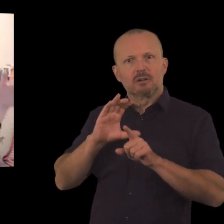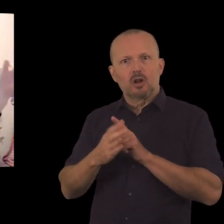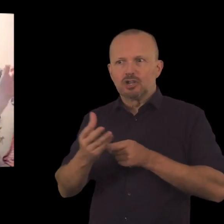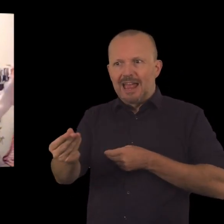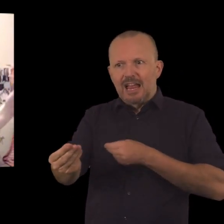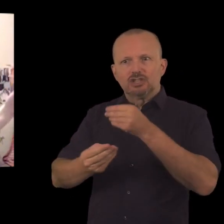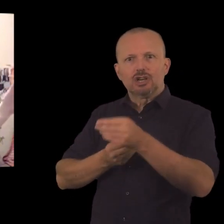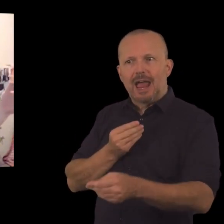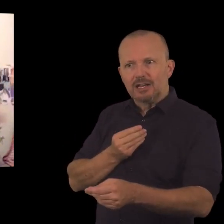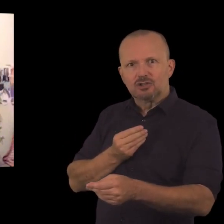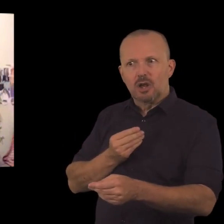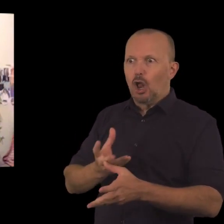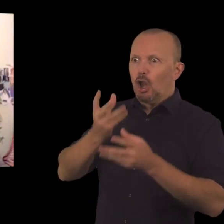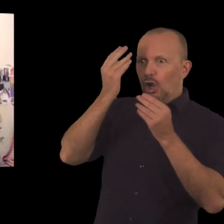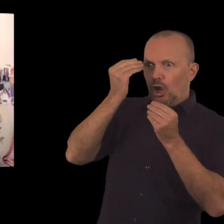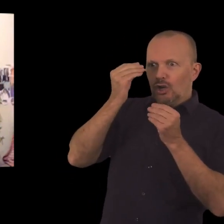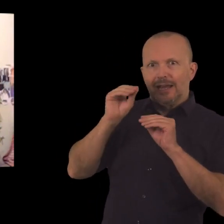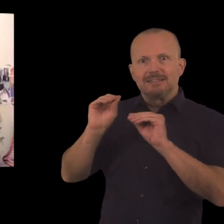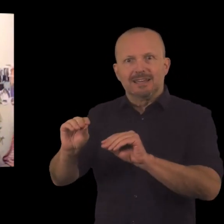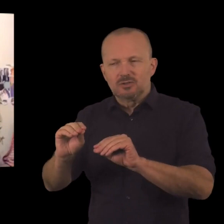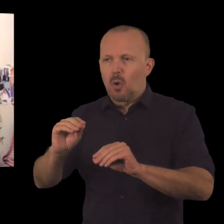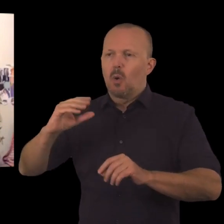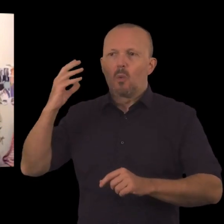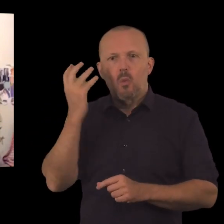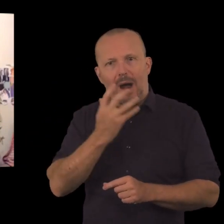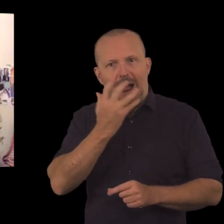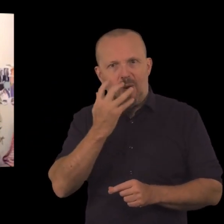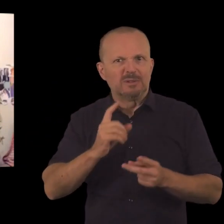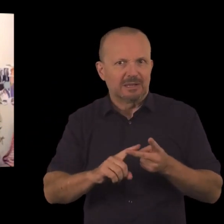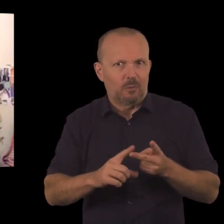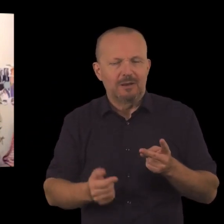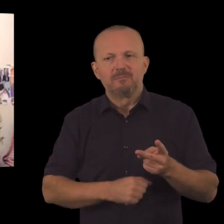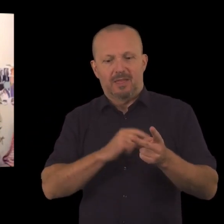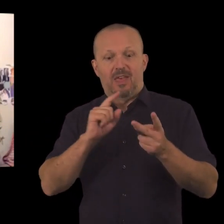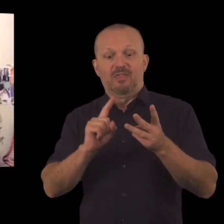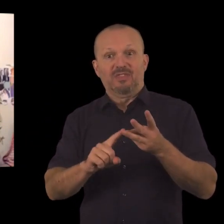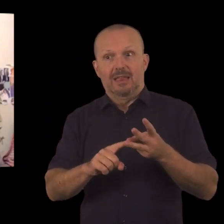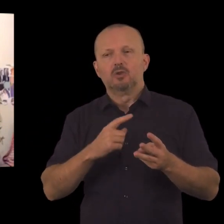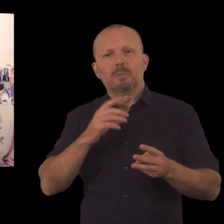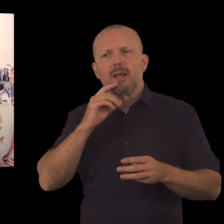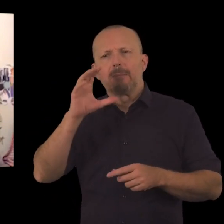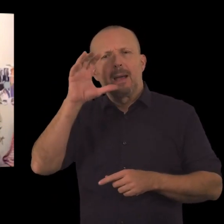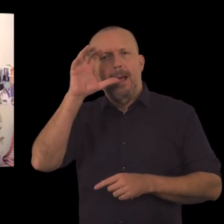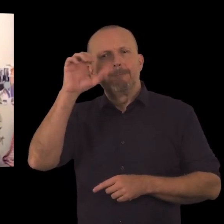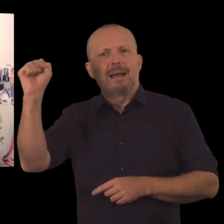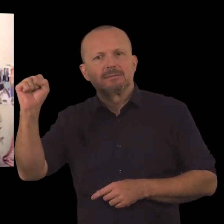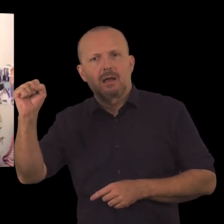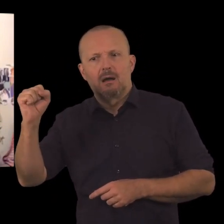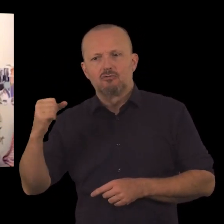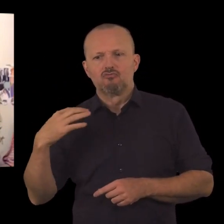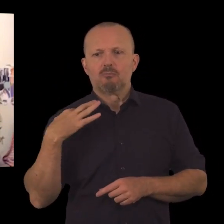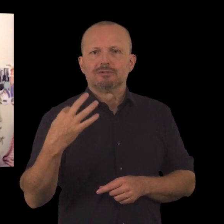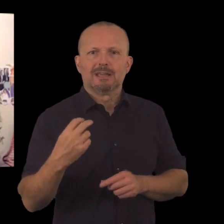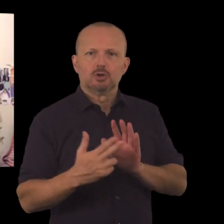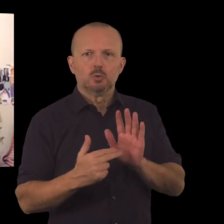of woes out from there. And then, because then you become ambassadors. What are we doing with our ambassadorship? But it's how we hold